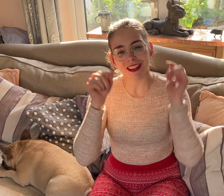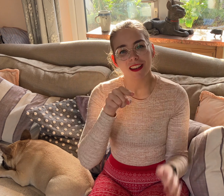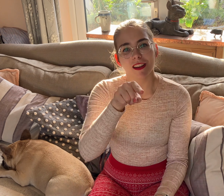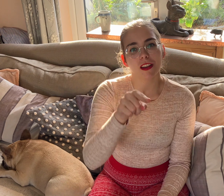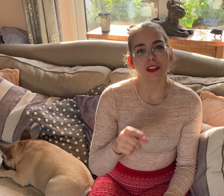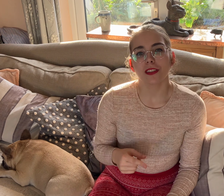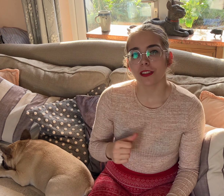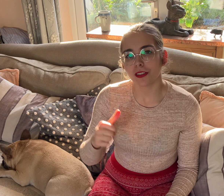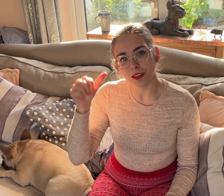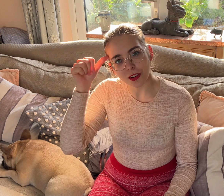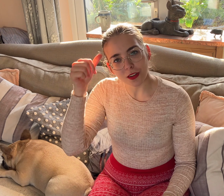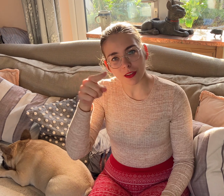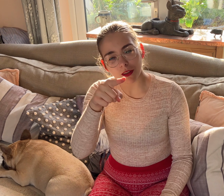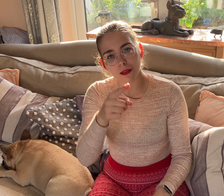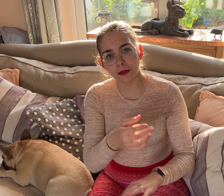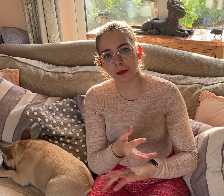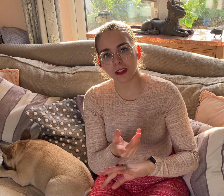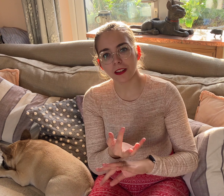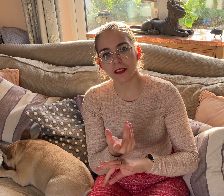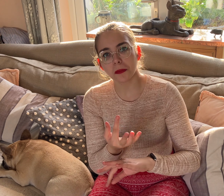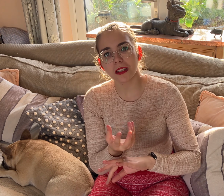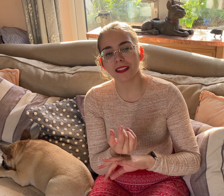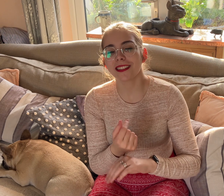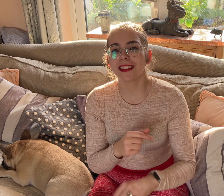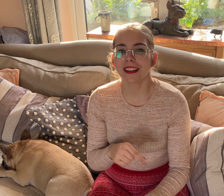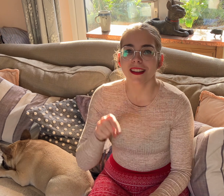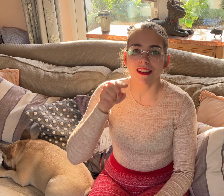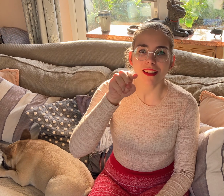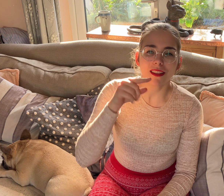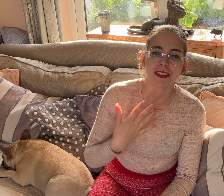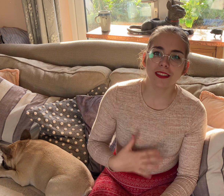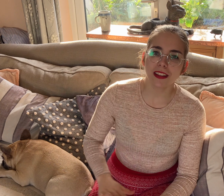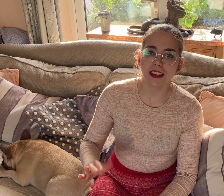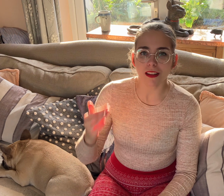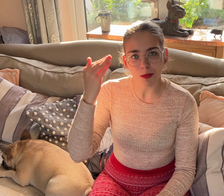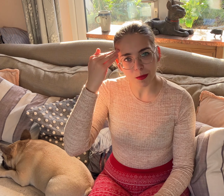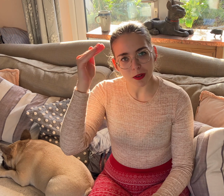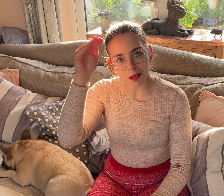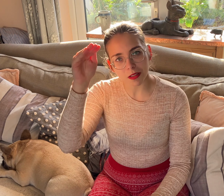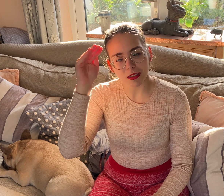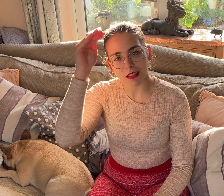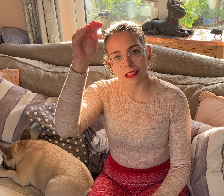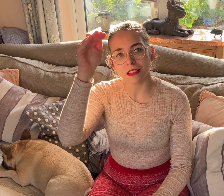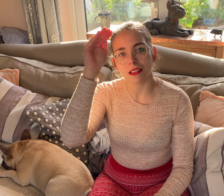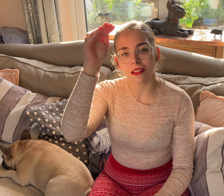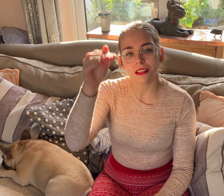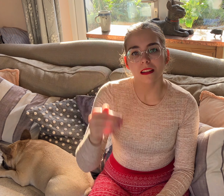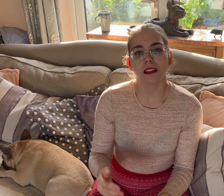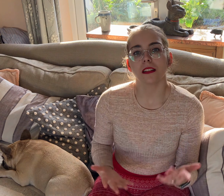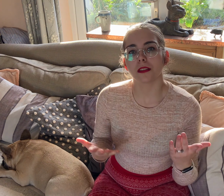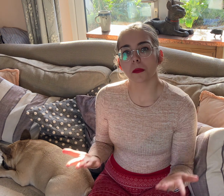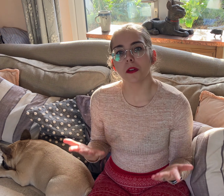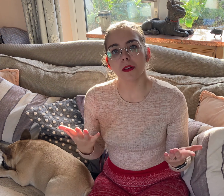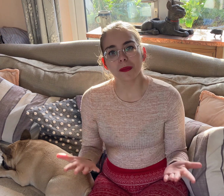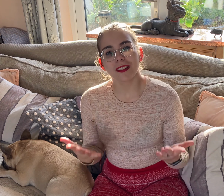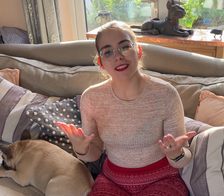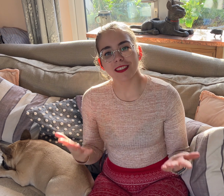You know you're my diamond. You need reminding. It's moment of